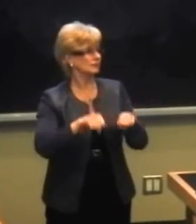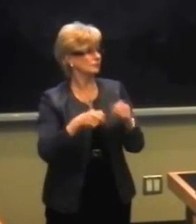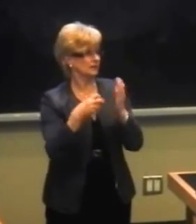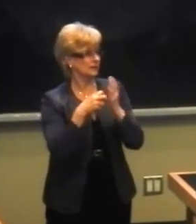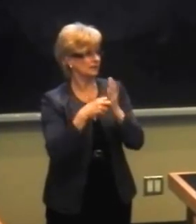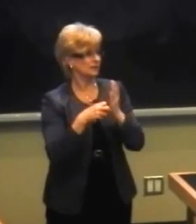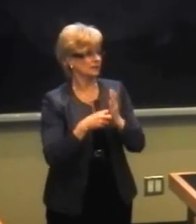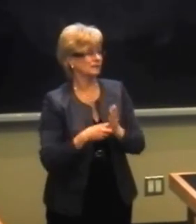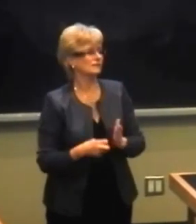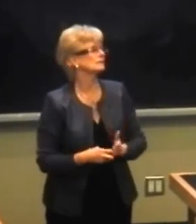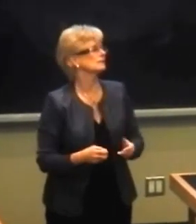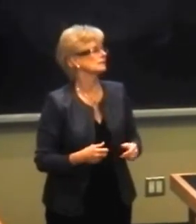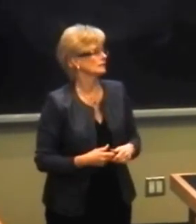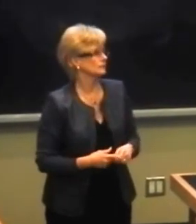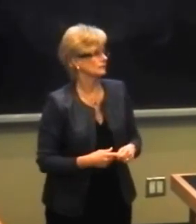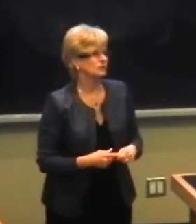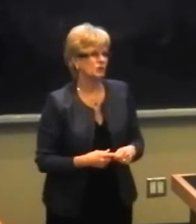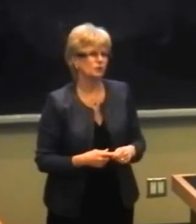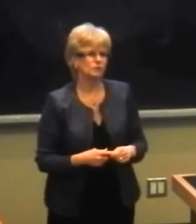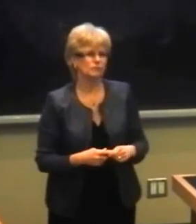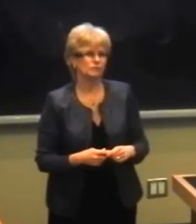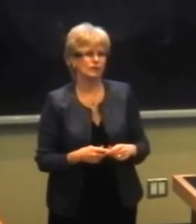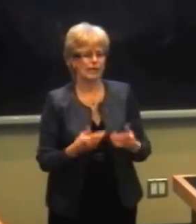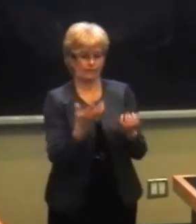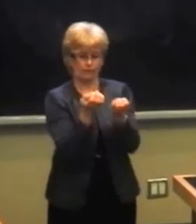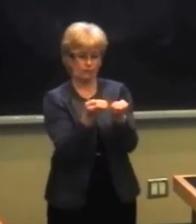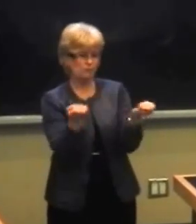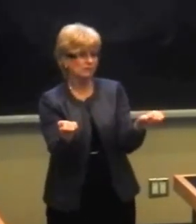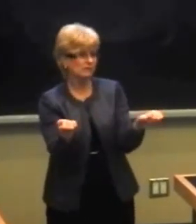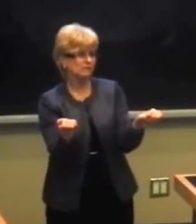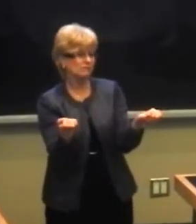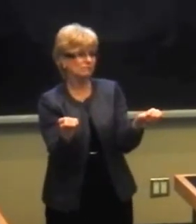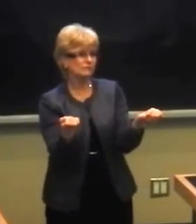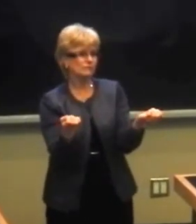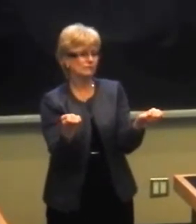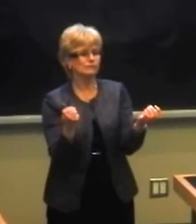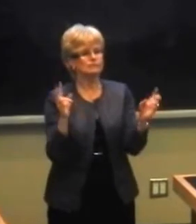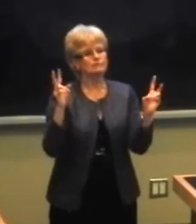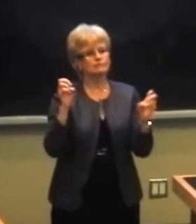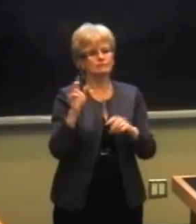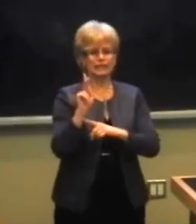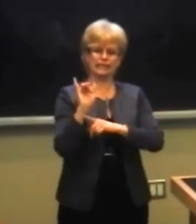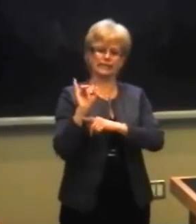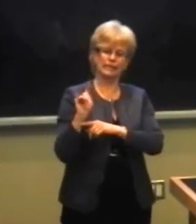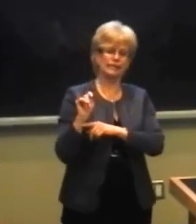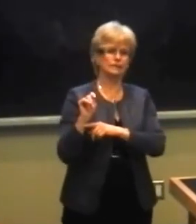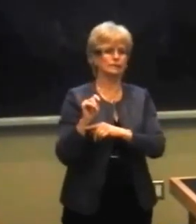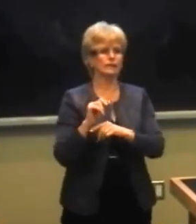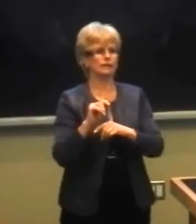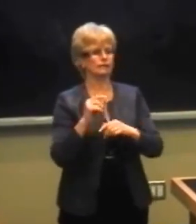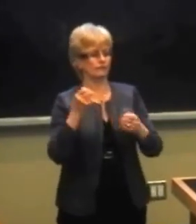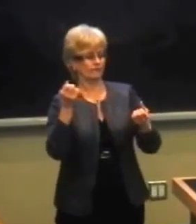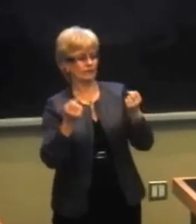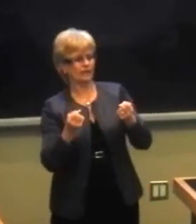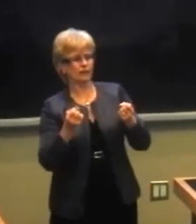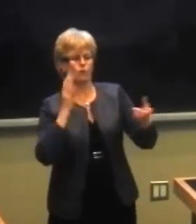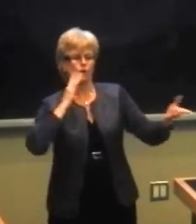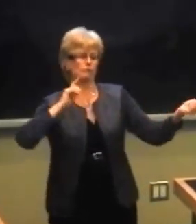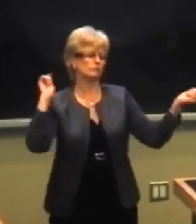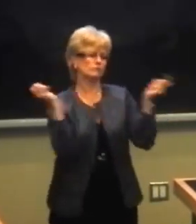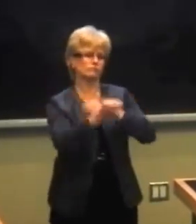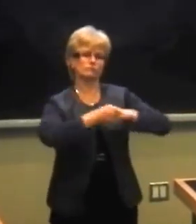So a lot of the actual equipment and the kit that you use, the vehicles that you use, will be